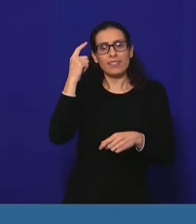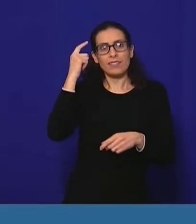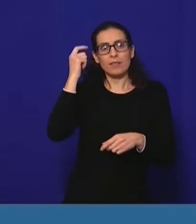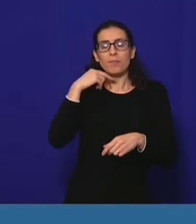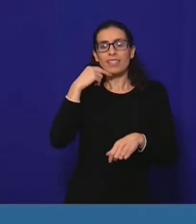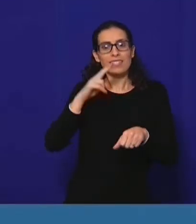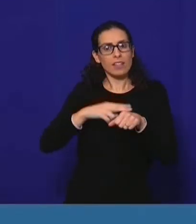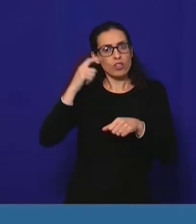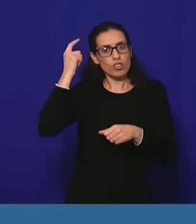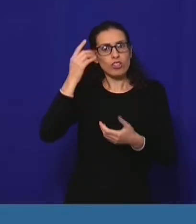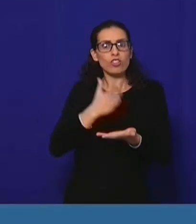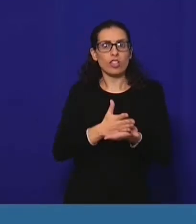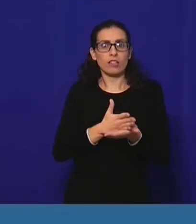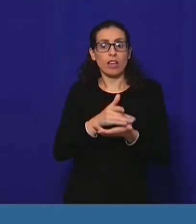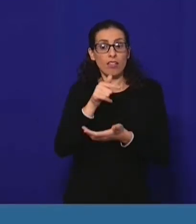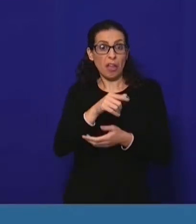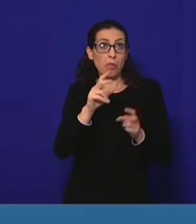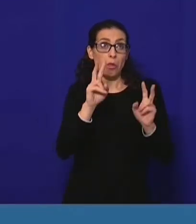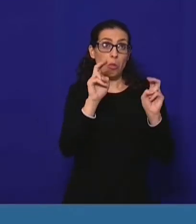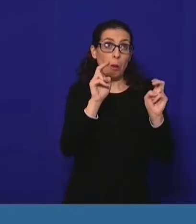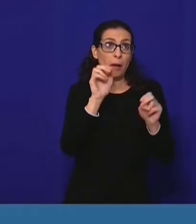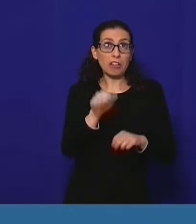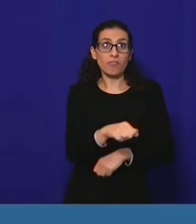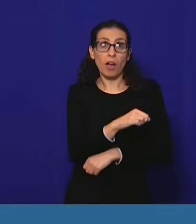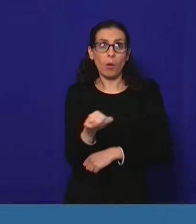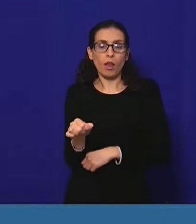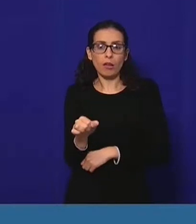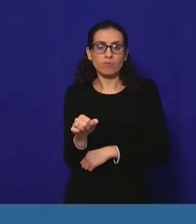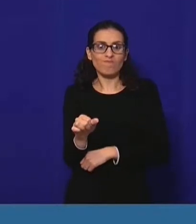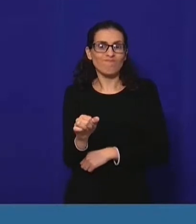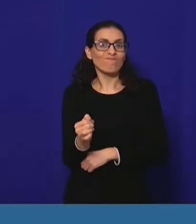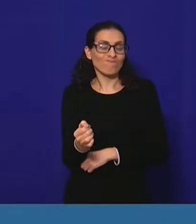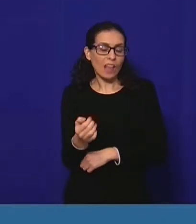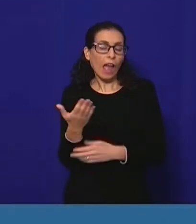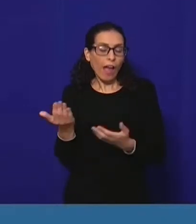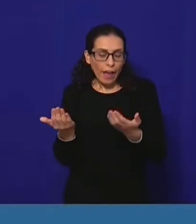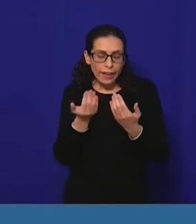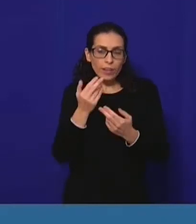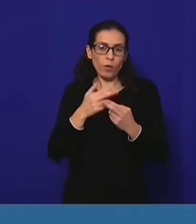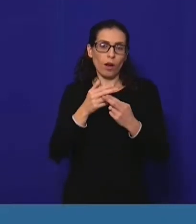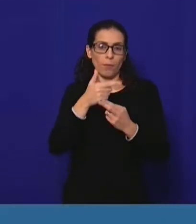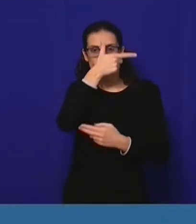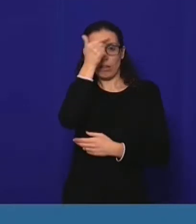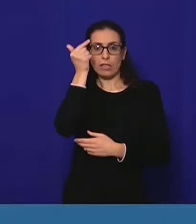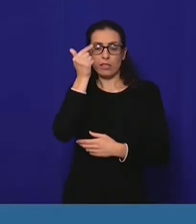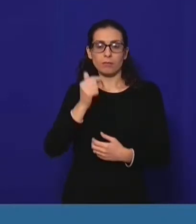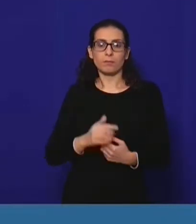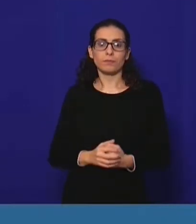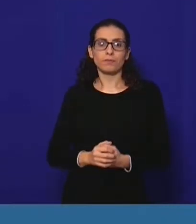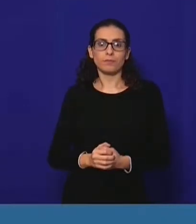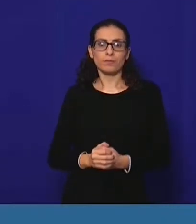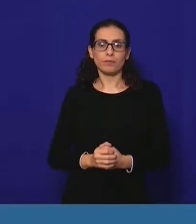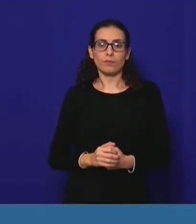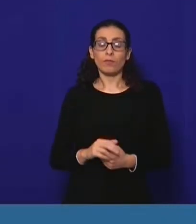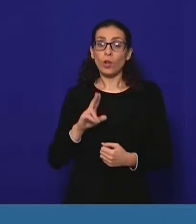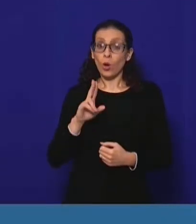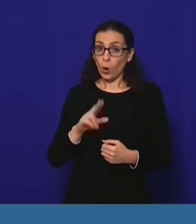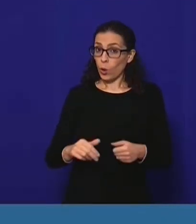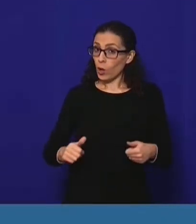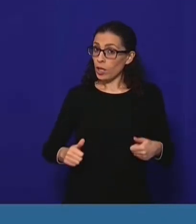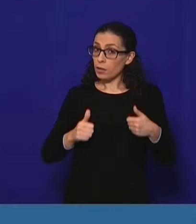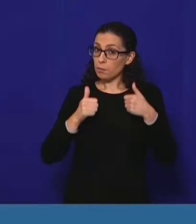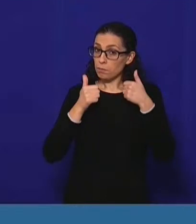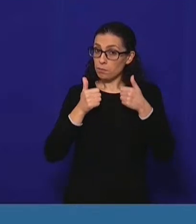għandek jekk huwiex COVID jew inkella rrieħ komuni, allura nappellalkom biex tiġu għat-testijiet. U anka fakkarkom li tistgħu